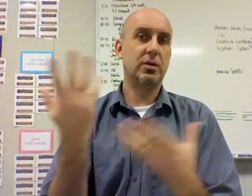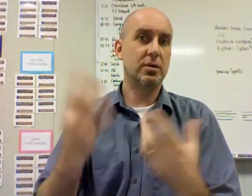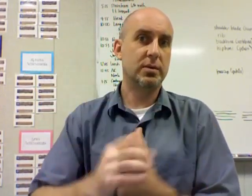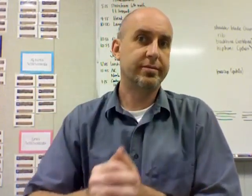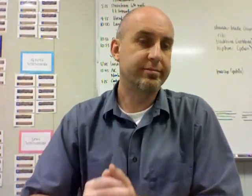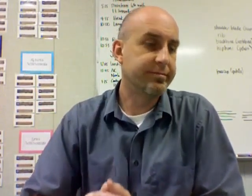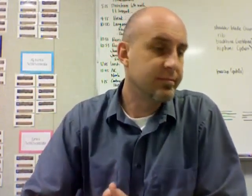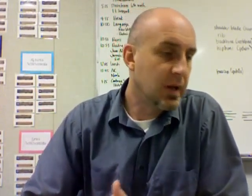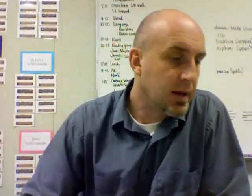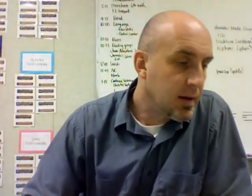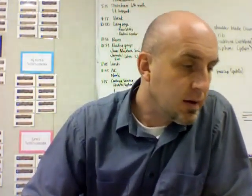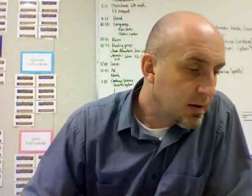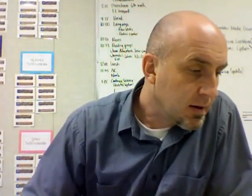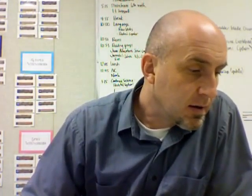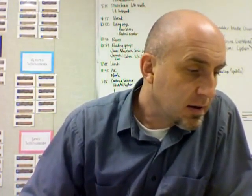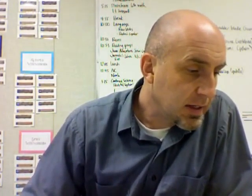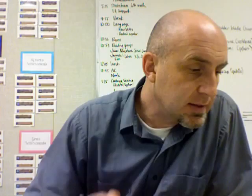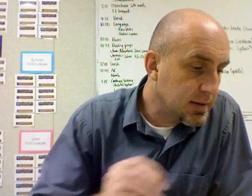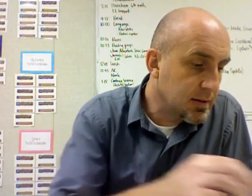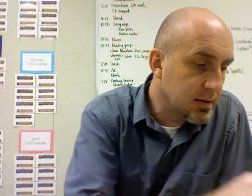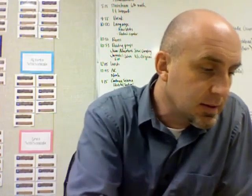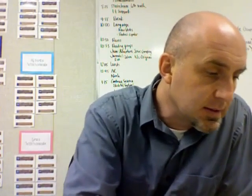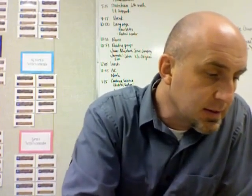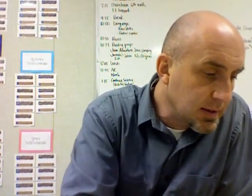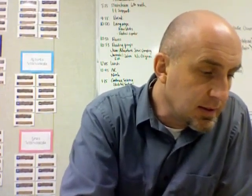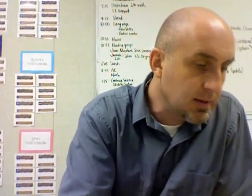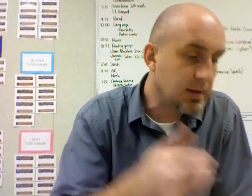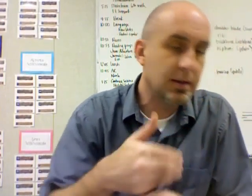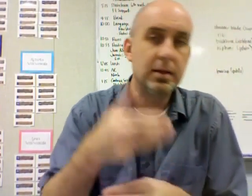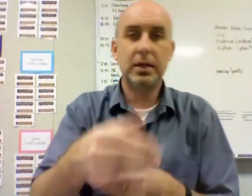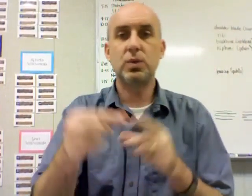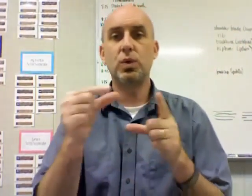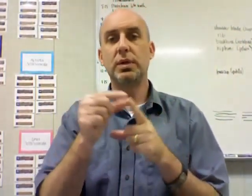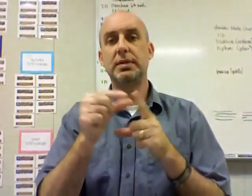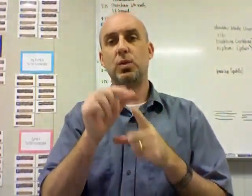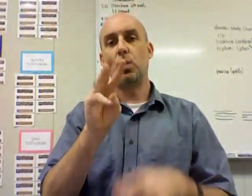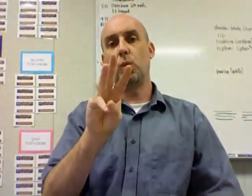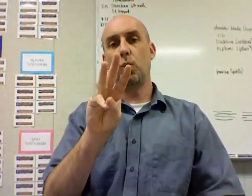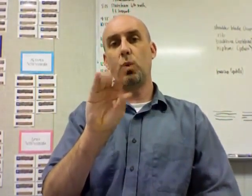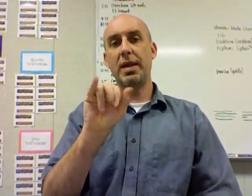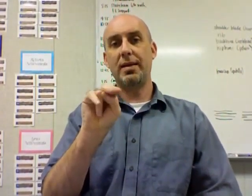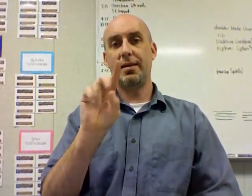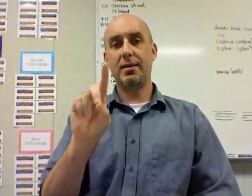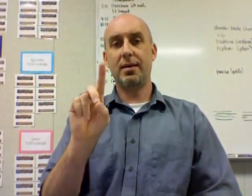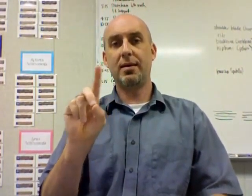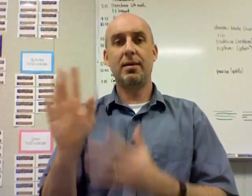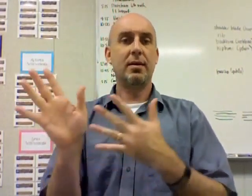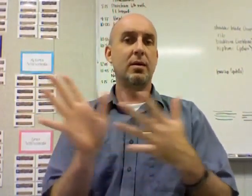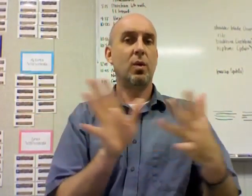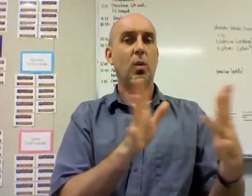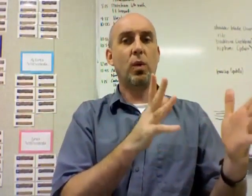grows. All right, let's see. Next word is wind.